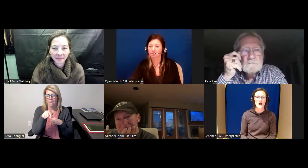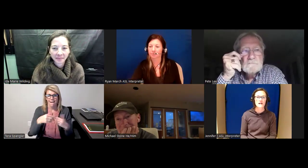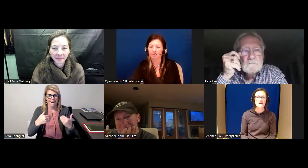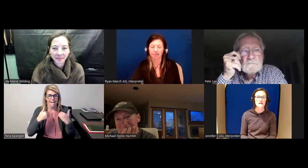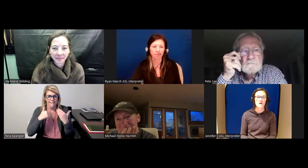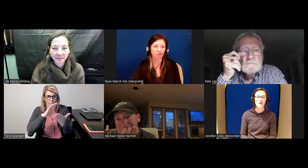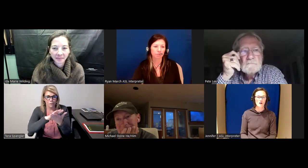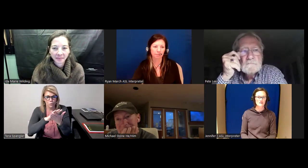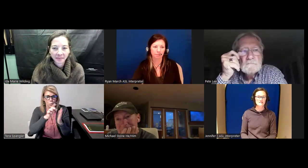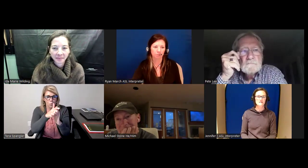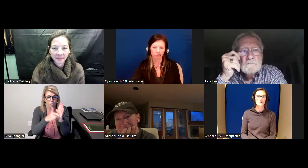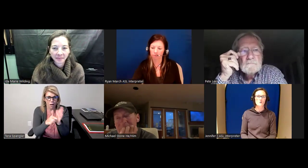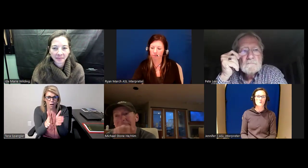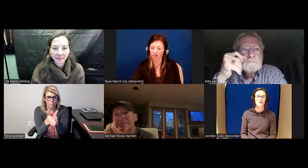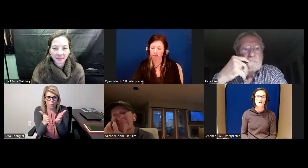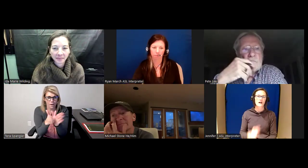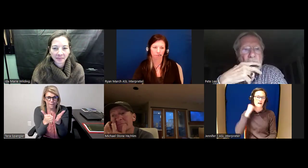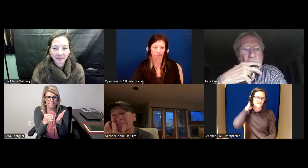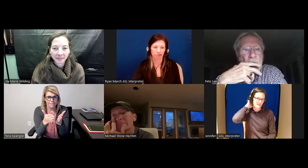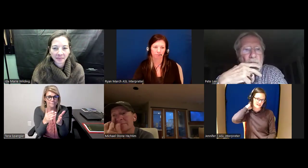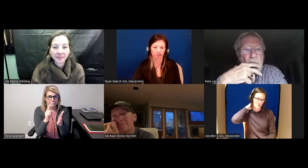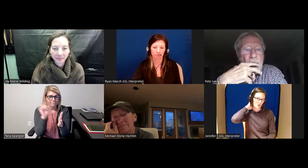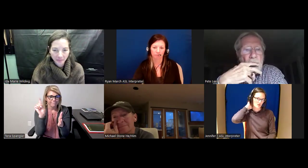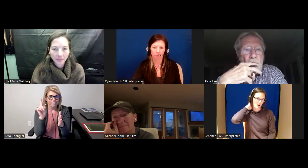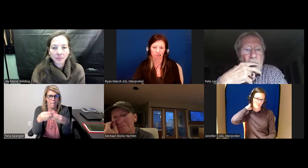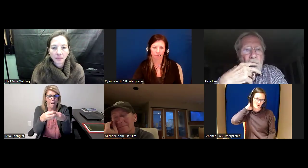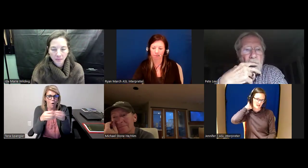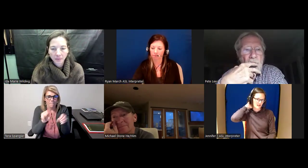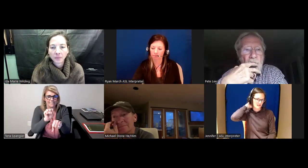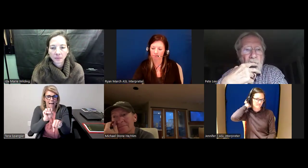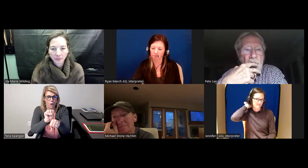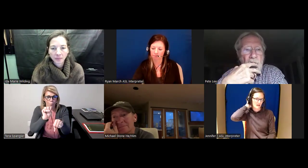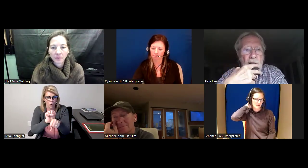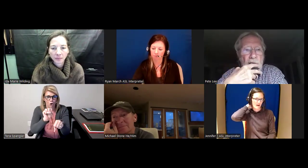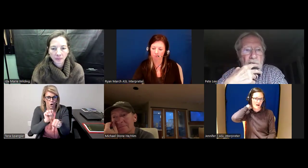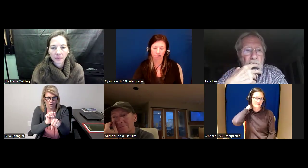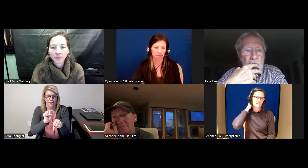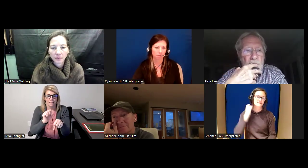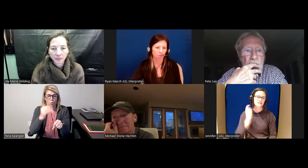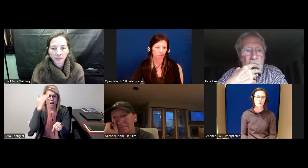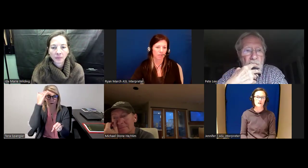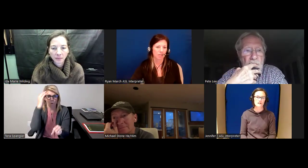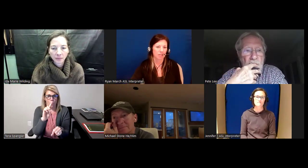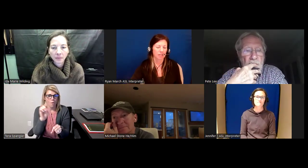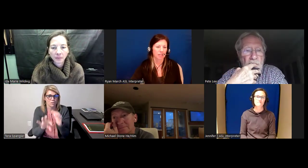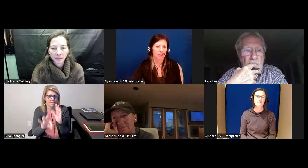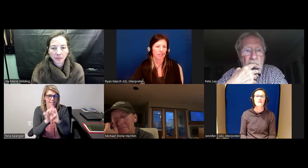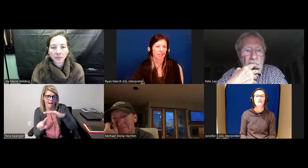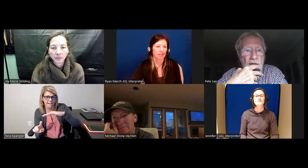So I also have the school law book up in my office at